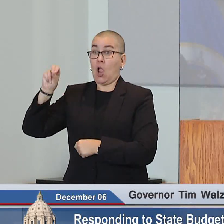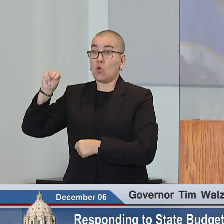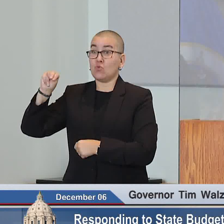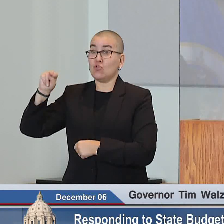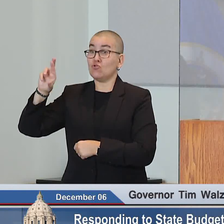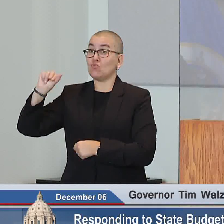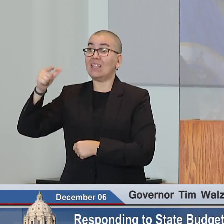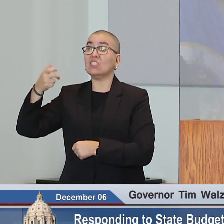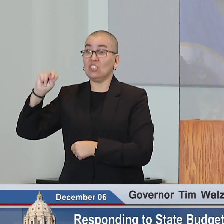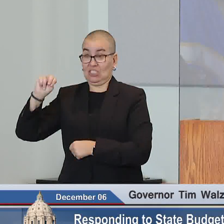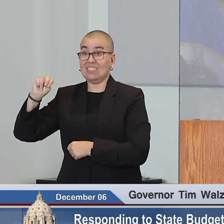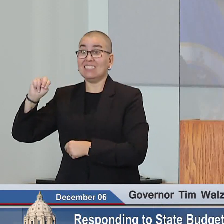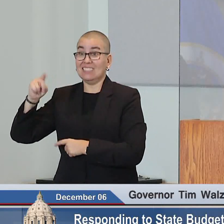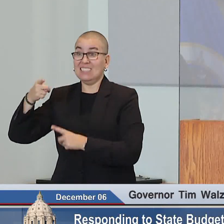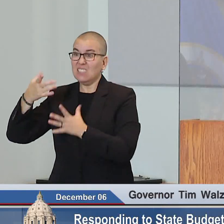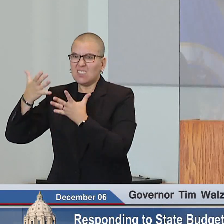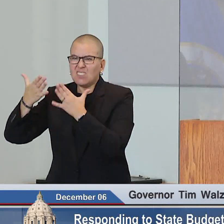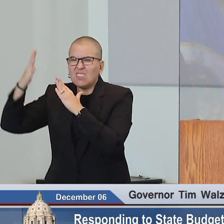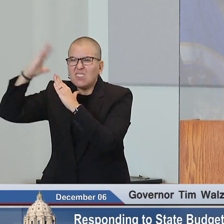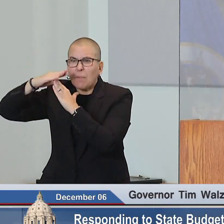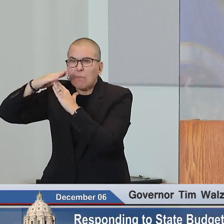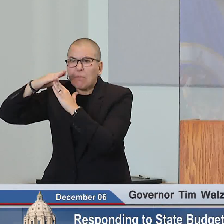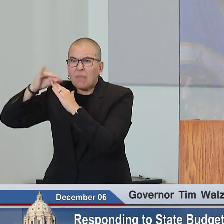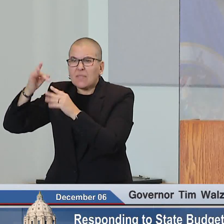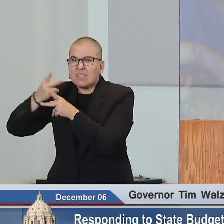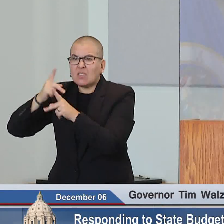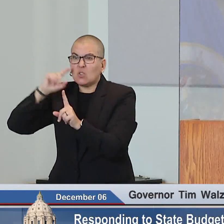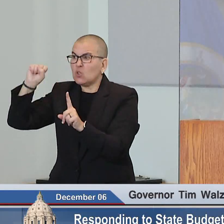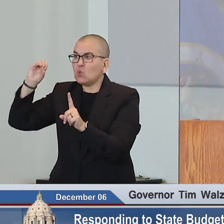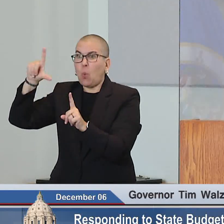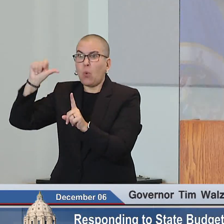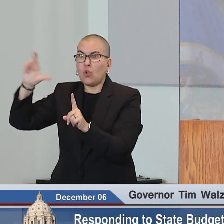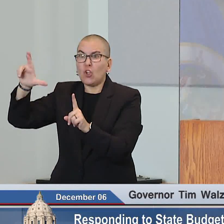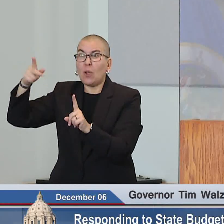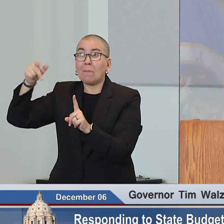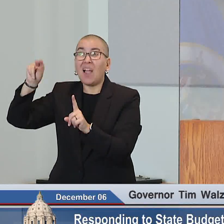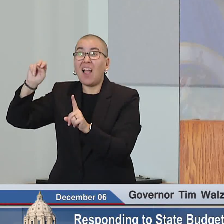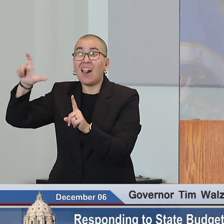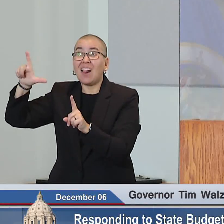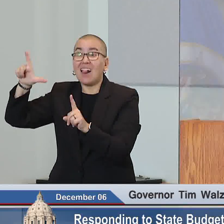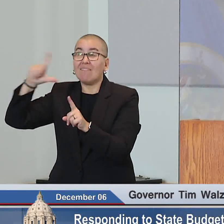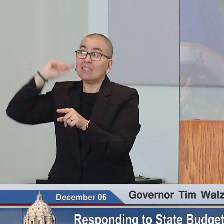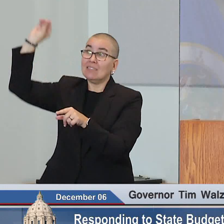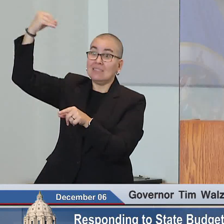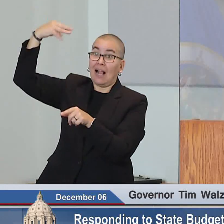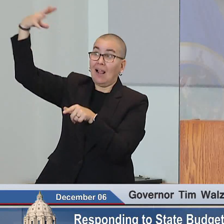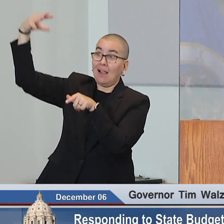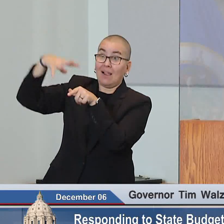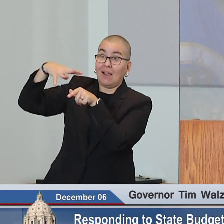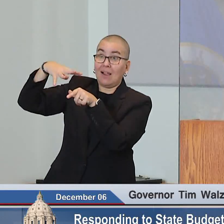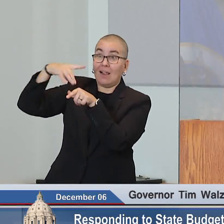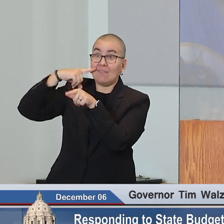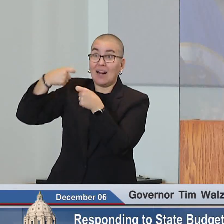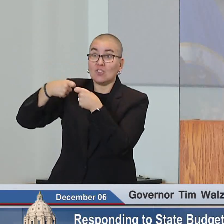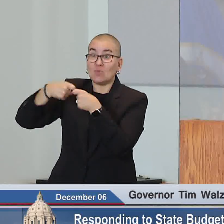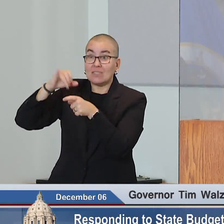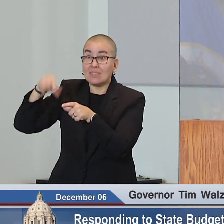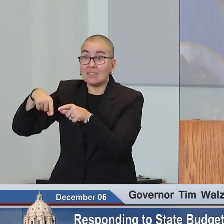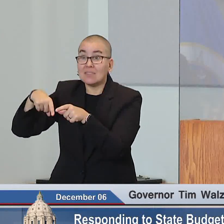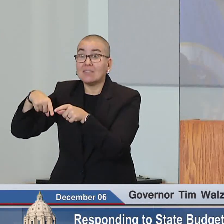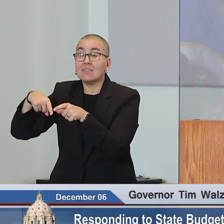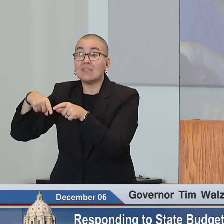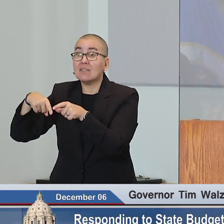is going to be a leader in addressing climate change and the creation of green jobs, and that is going to bring